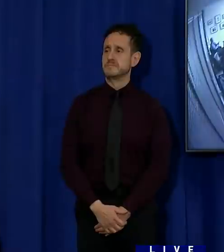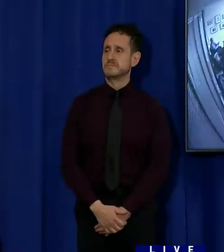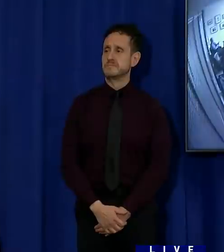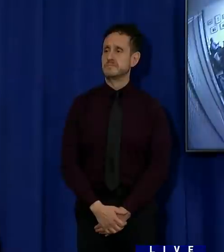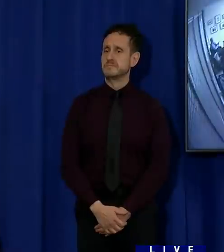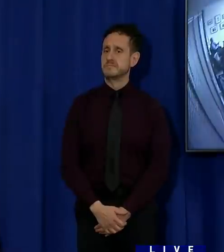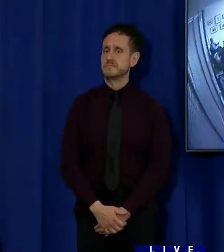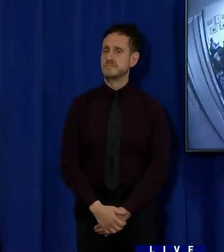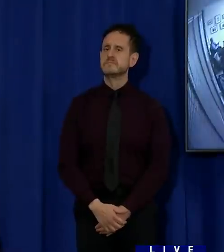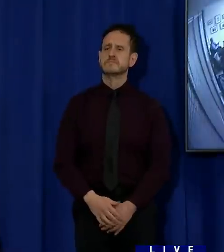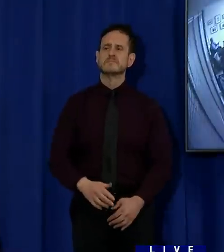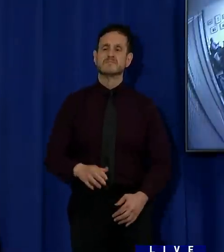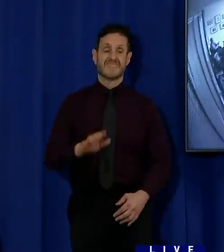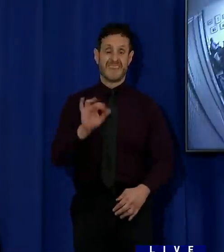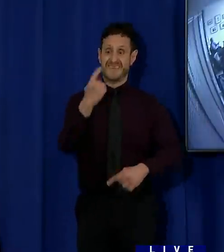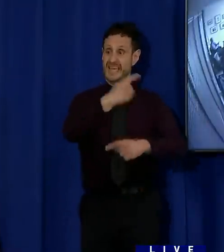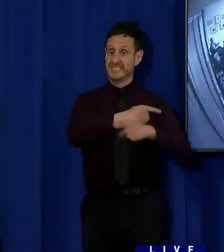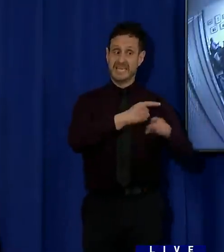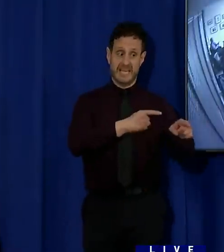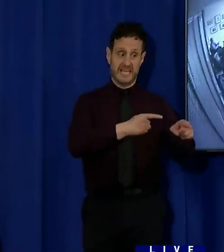earlier that day,